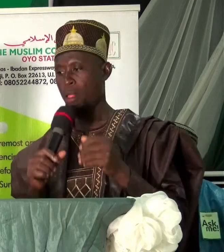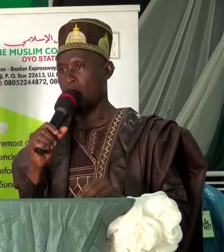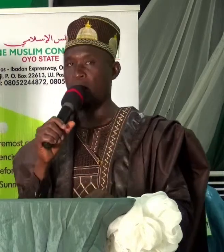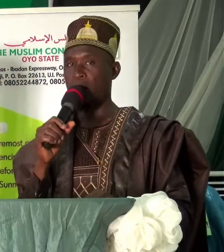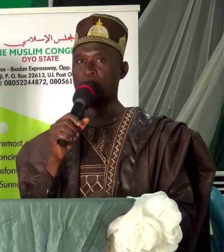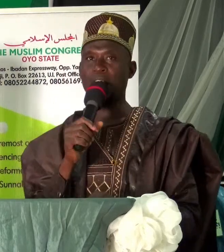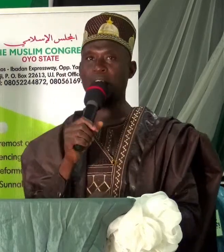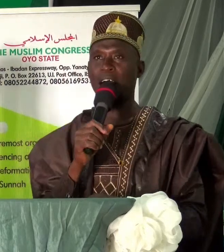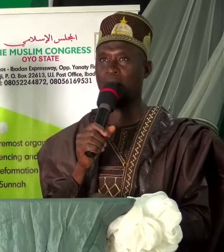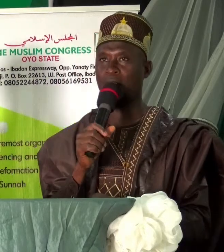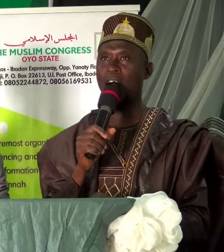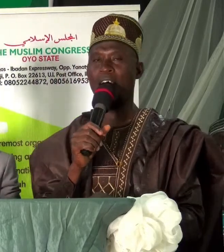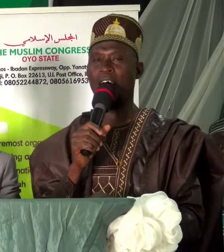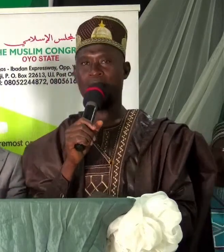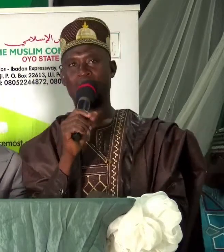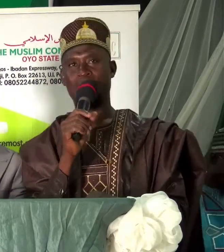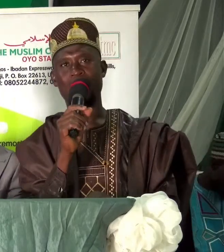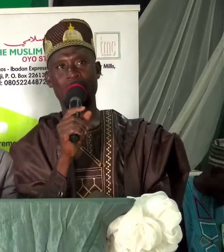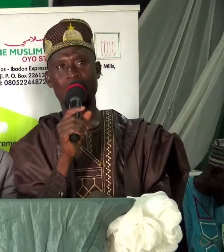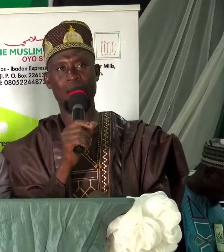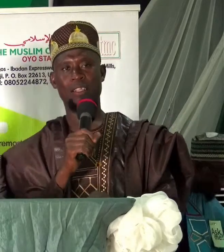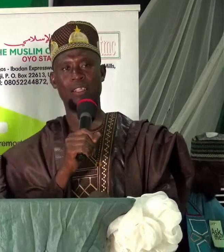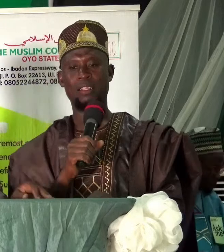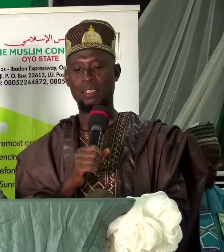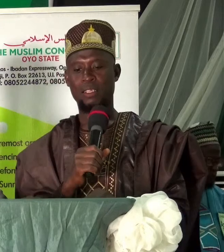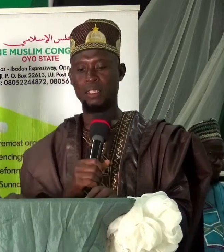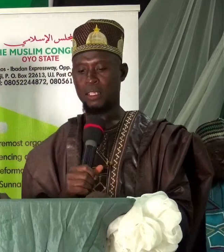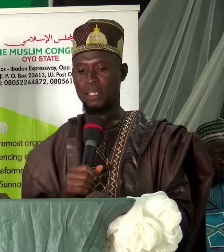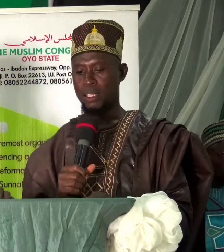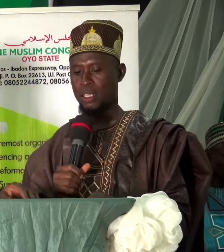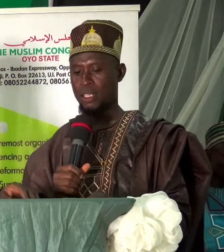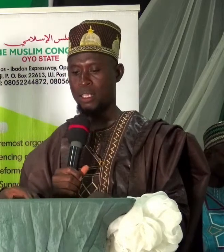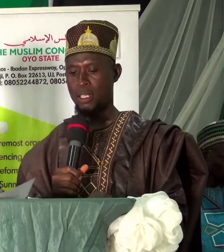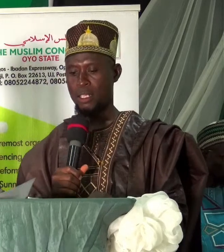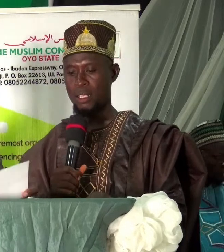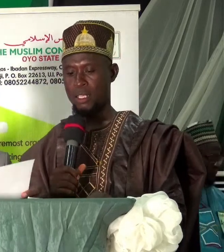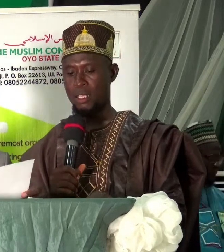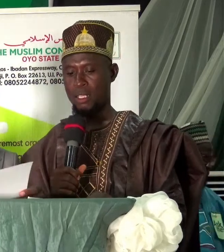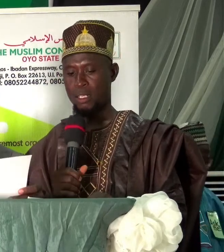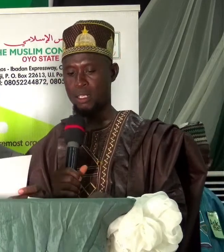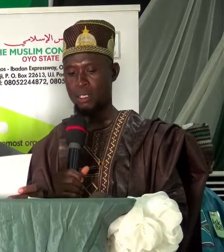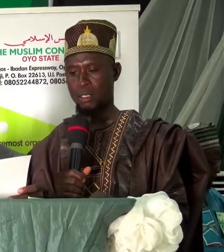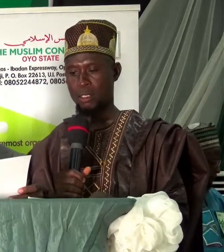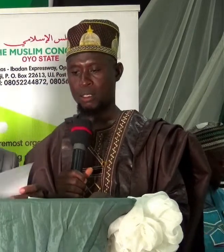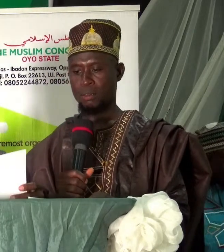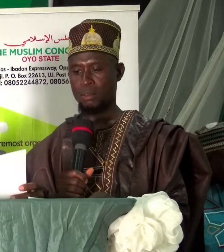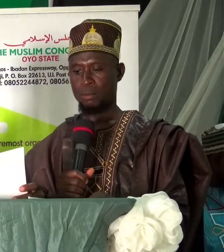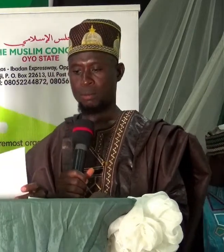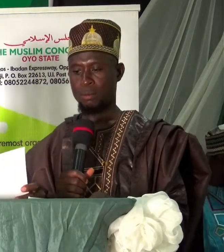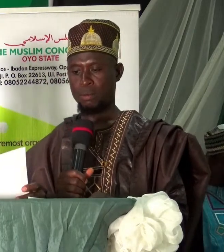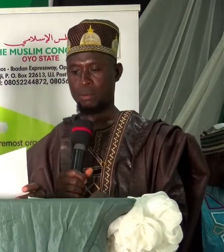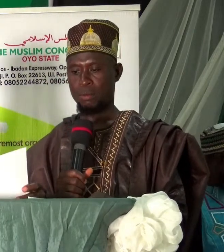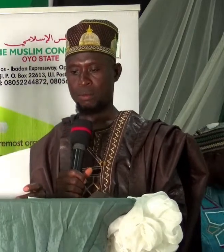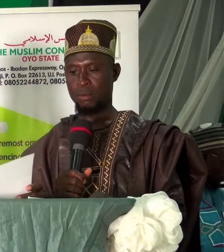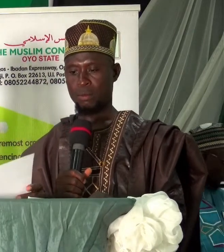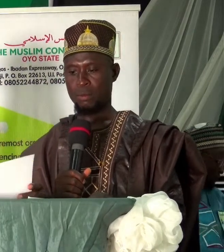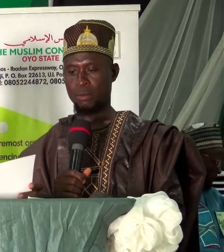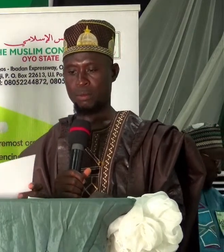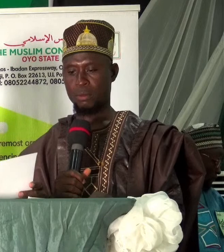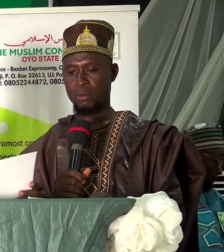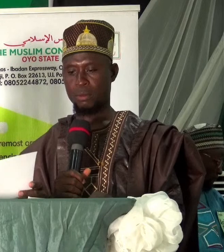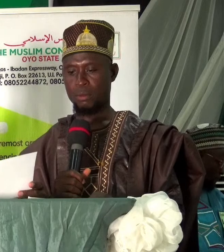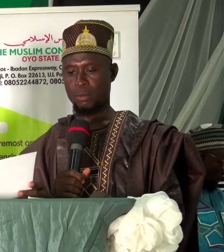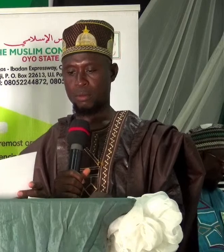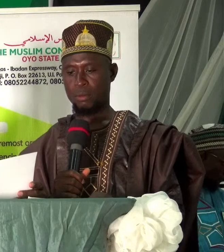inshallah. Inshallah. By the grace of God, as you all are aware of the program,